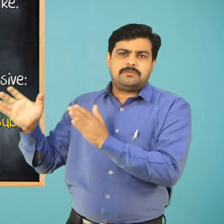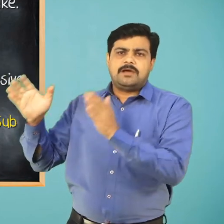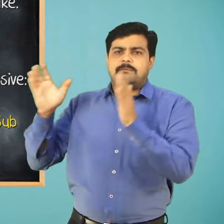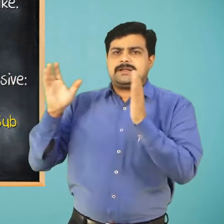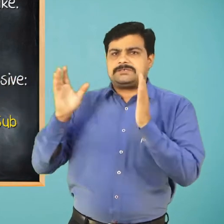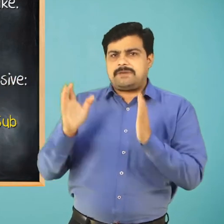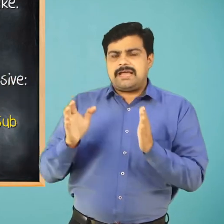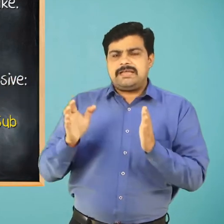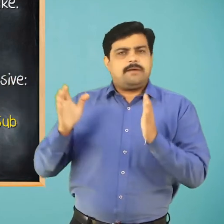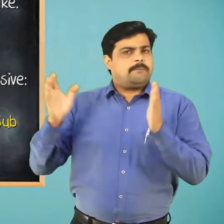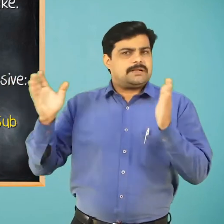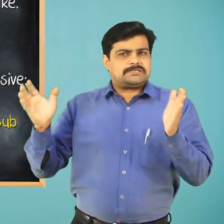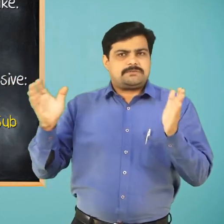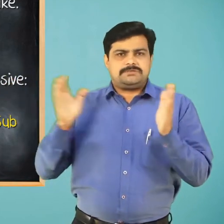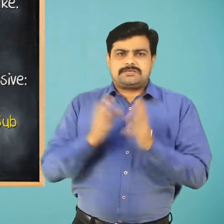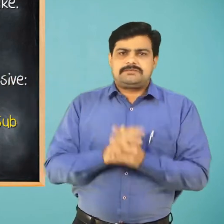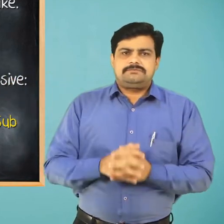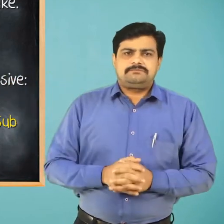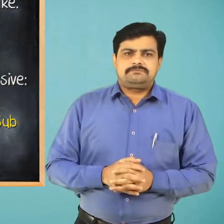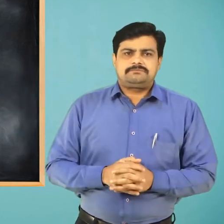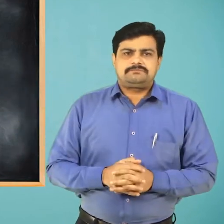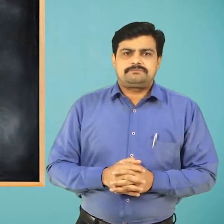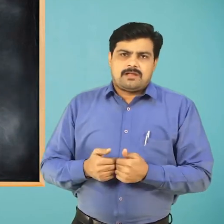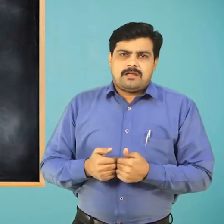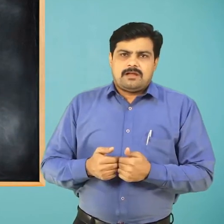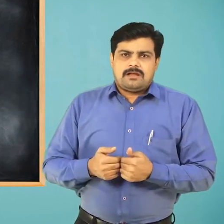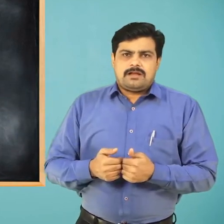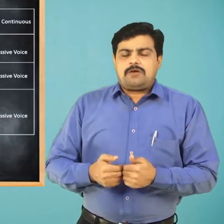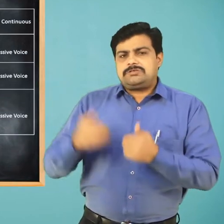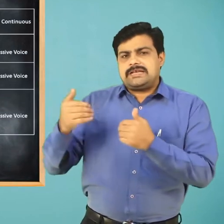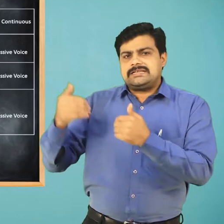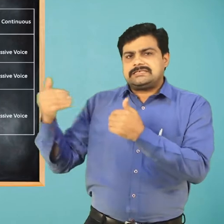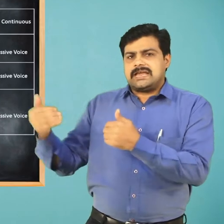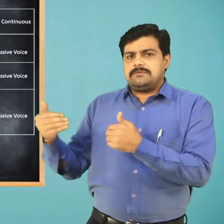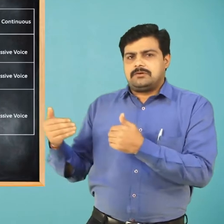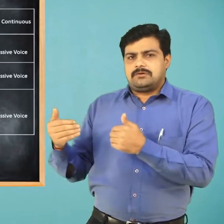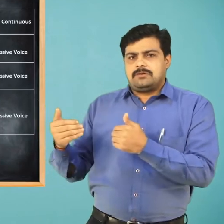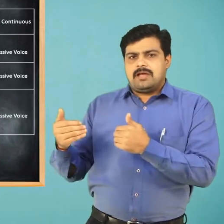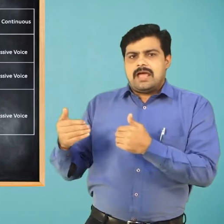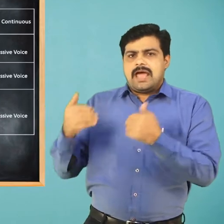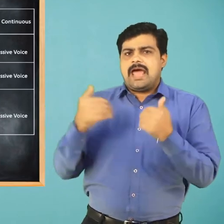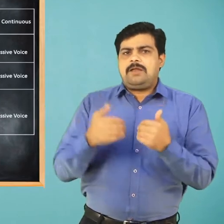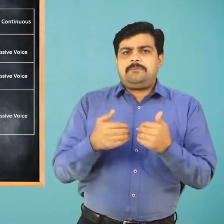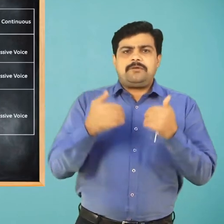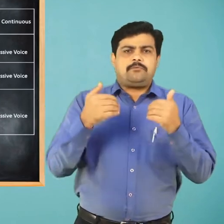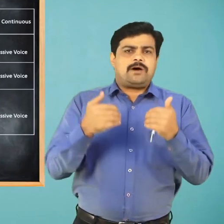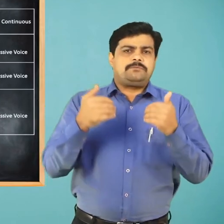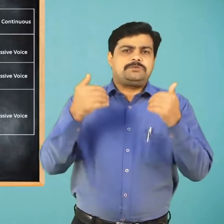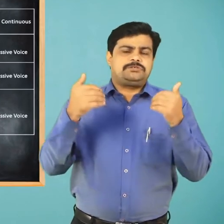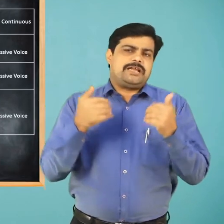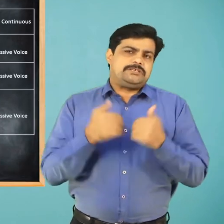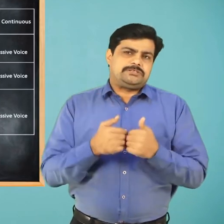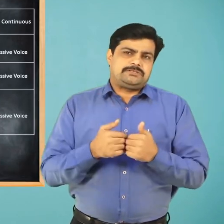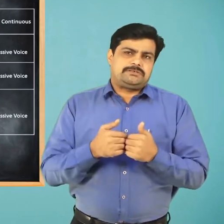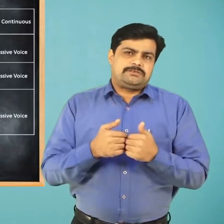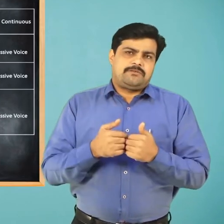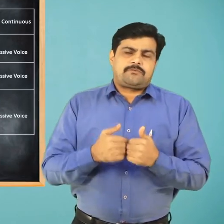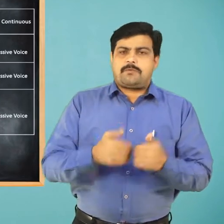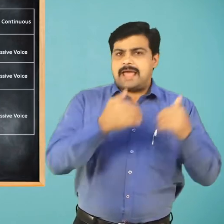verb plus by plus subject. Now see this table. Helping verb change from